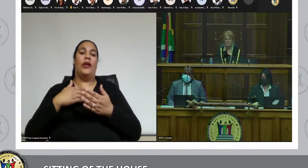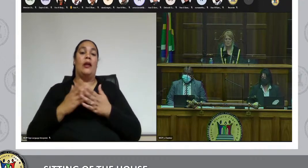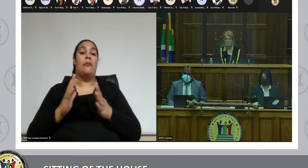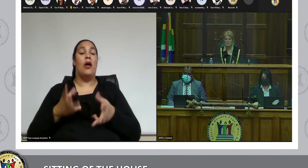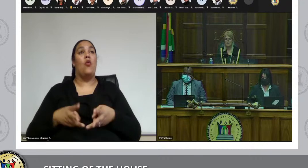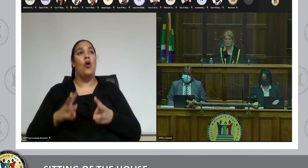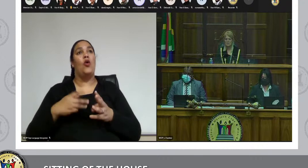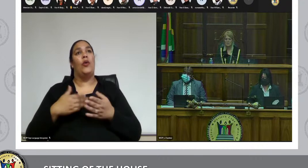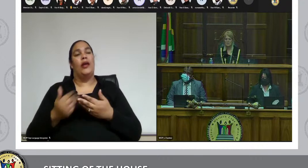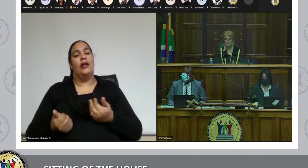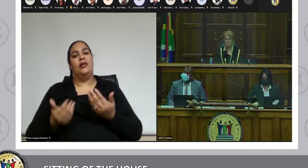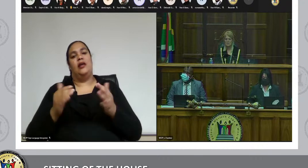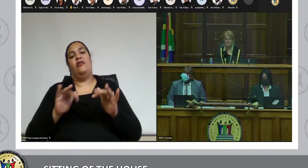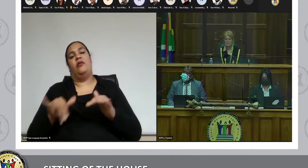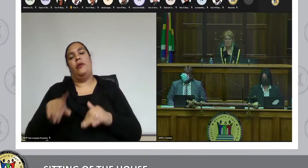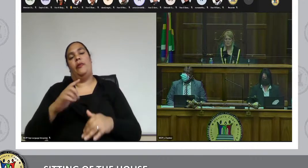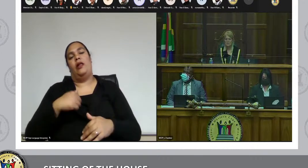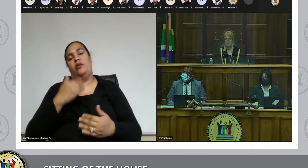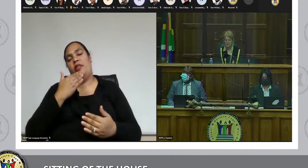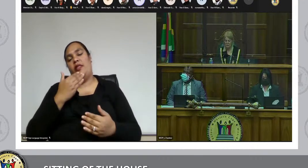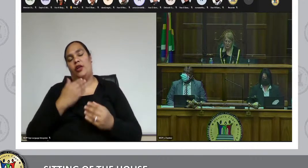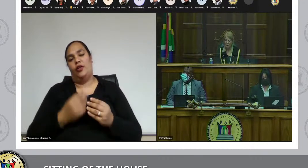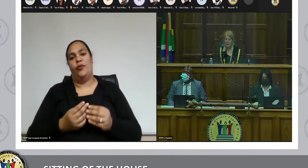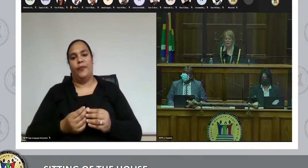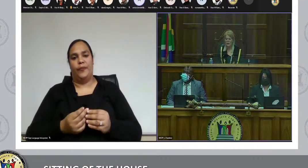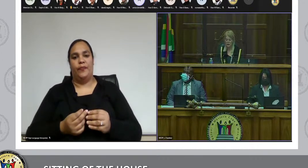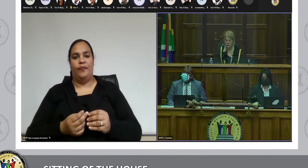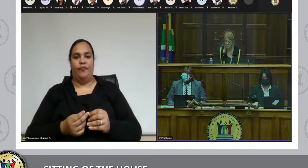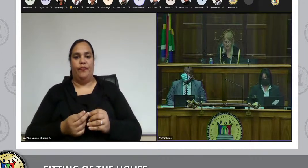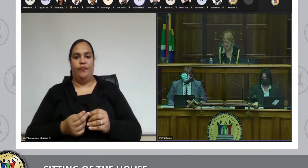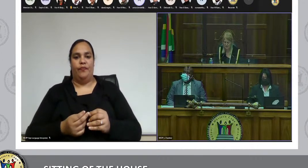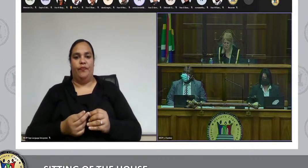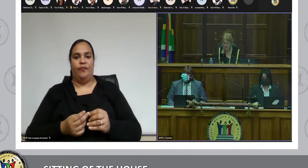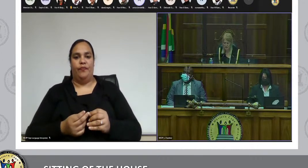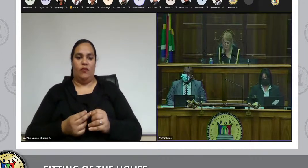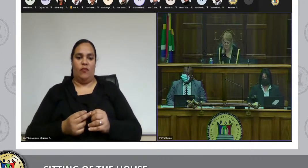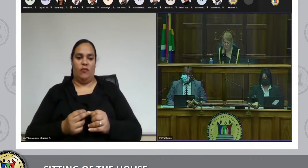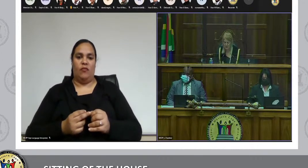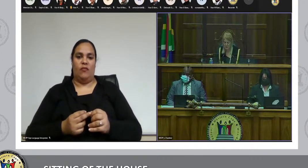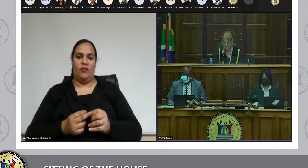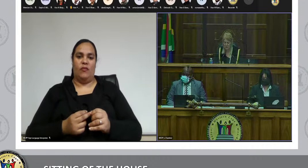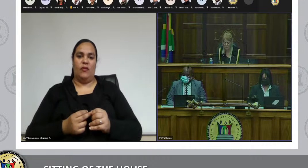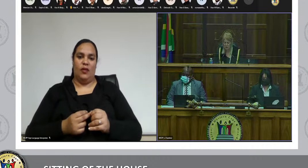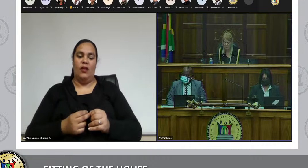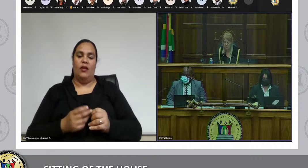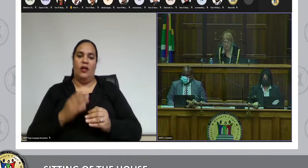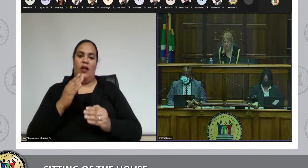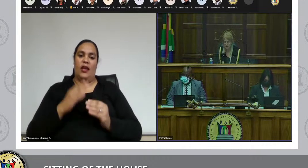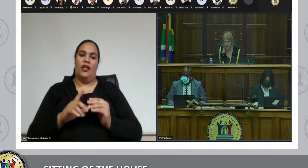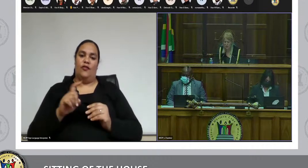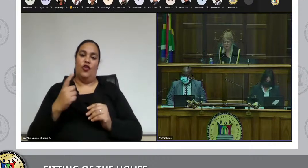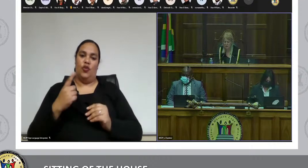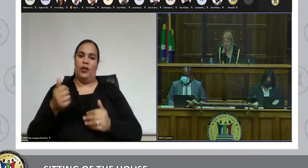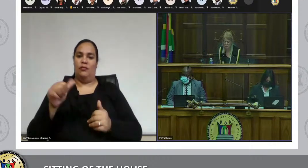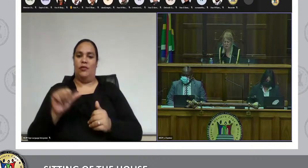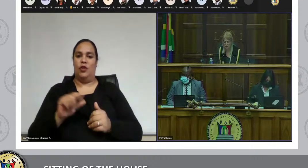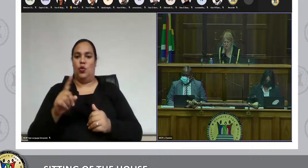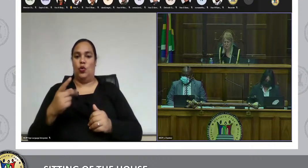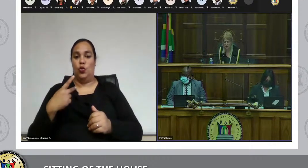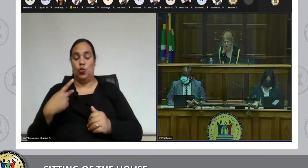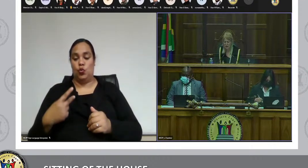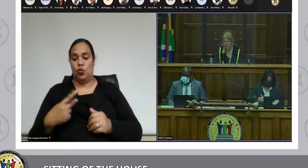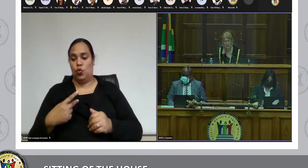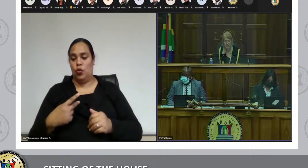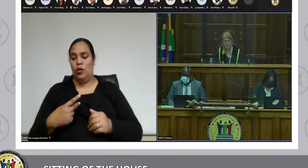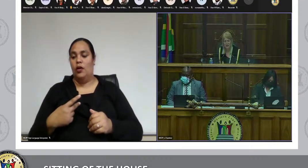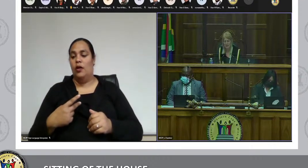can service our people. Thank you, Honourable Deputy Speaker. Thank you, Honourable Minister. That brings us to the end of question 1. We move over to question